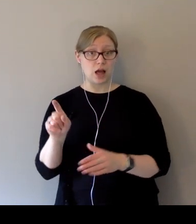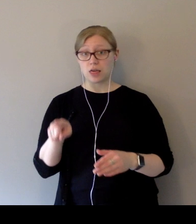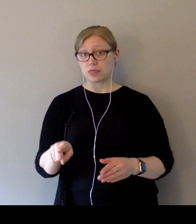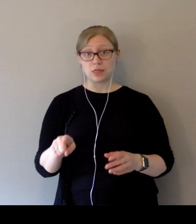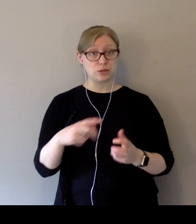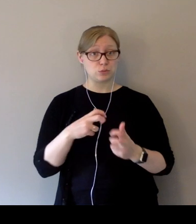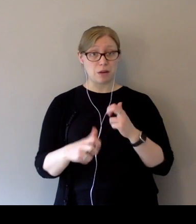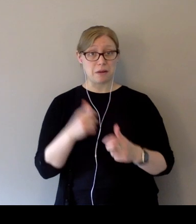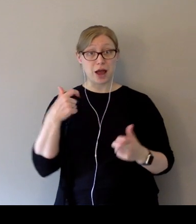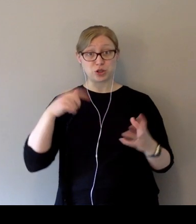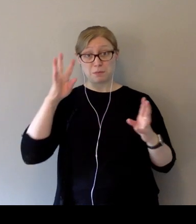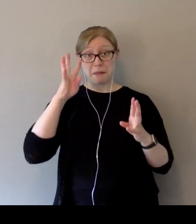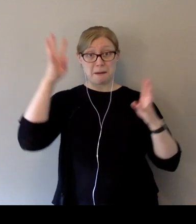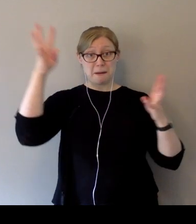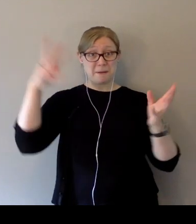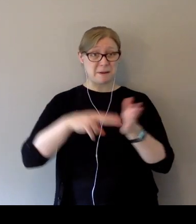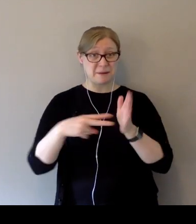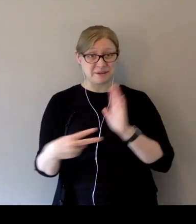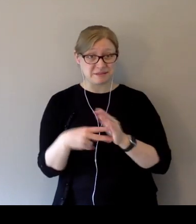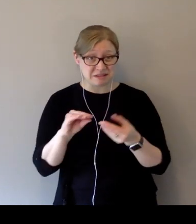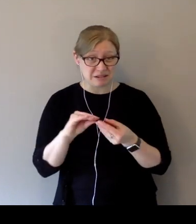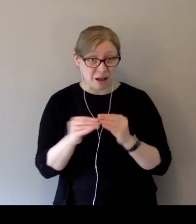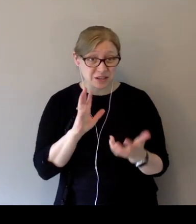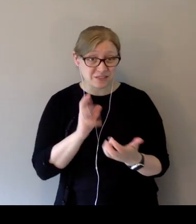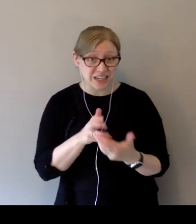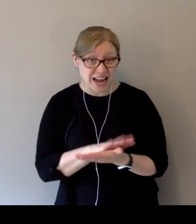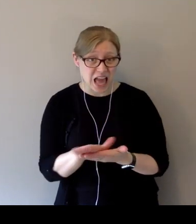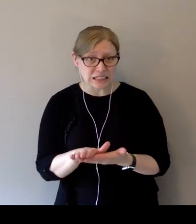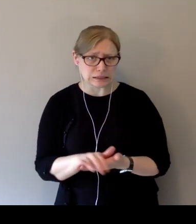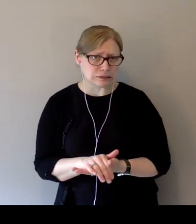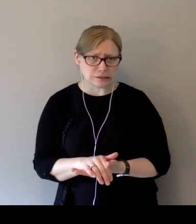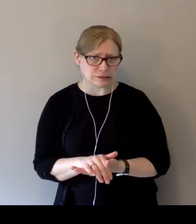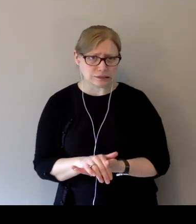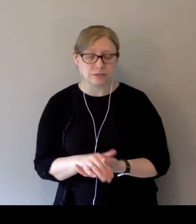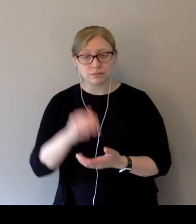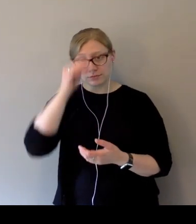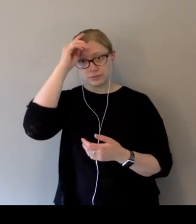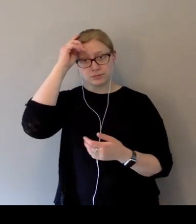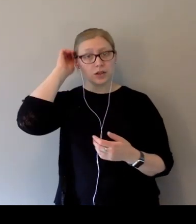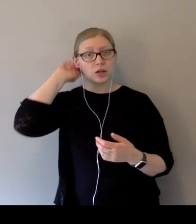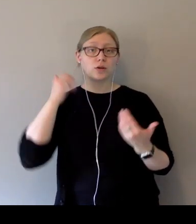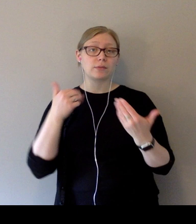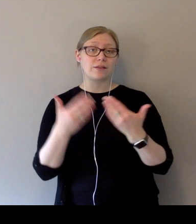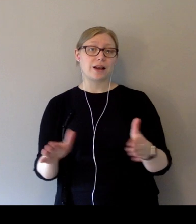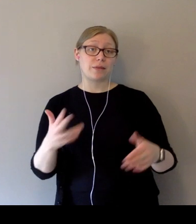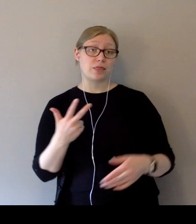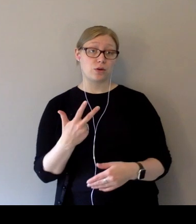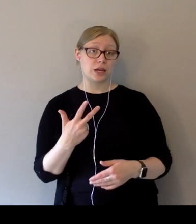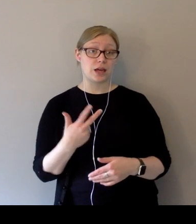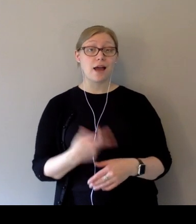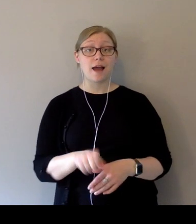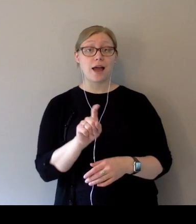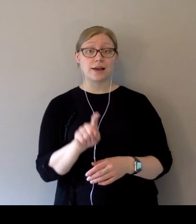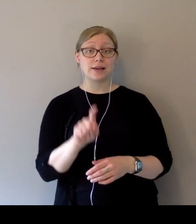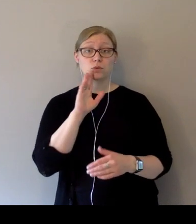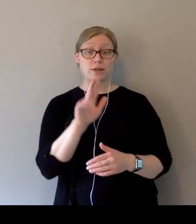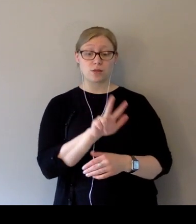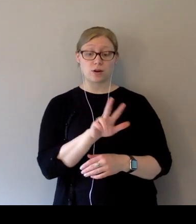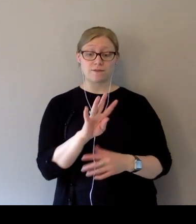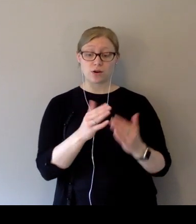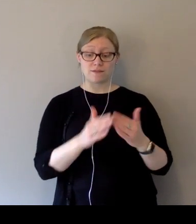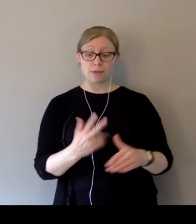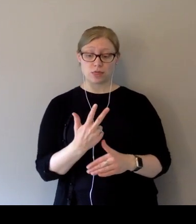so it doesn't have nice numbers. So I'm dividing by 3. X is going to be 34 divided by